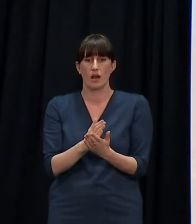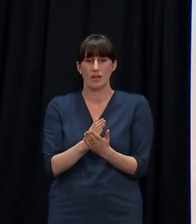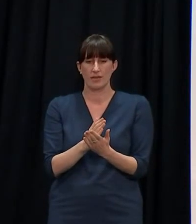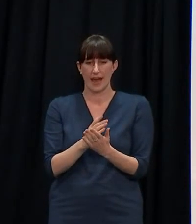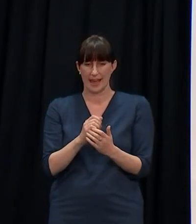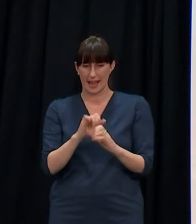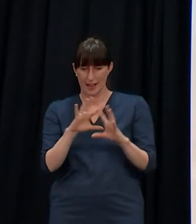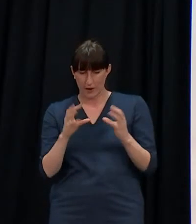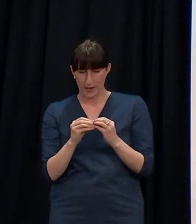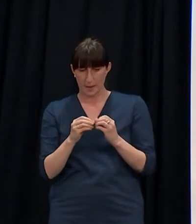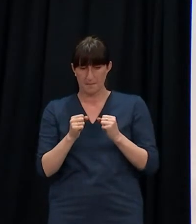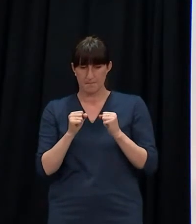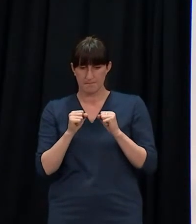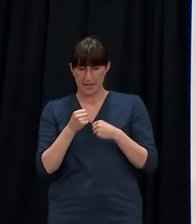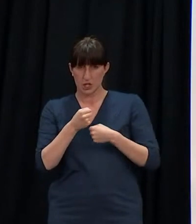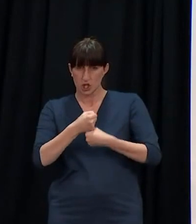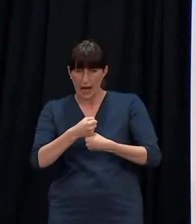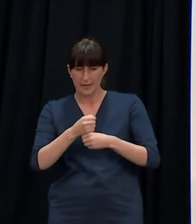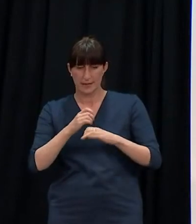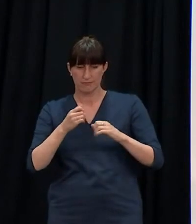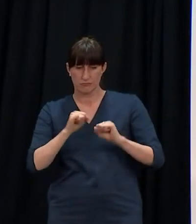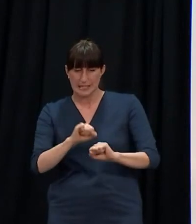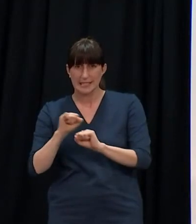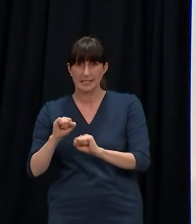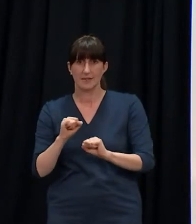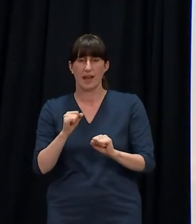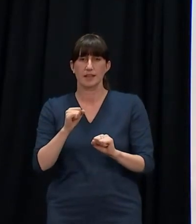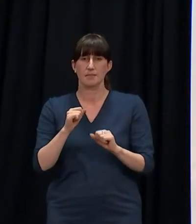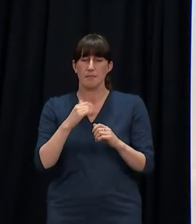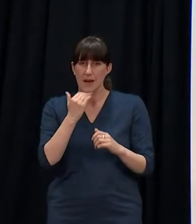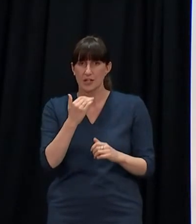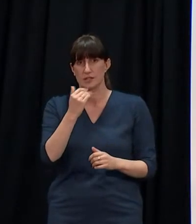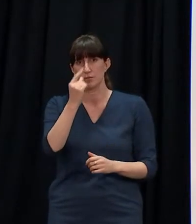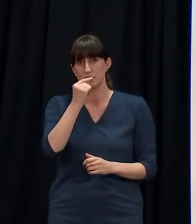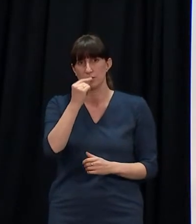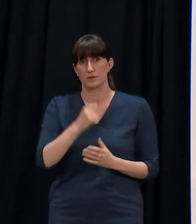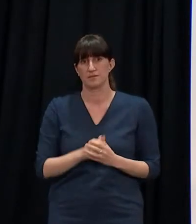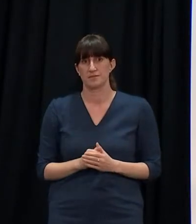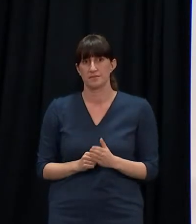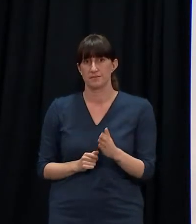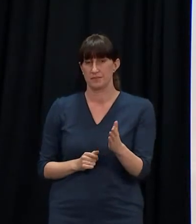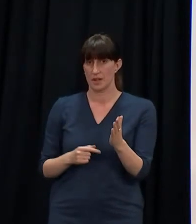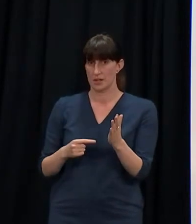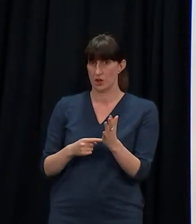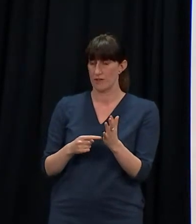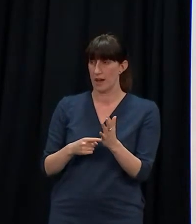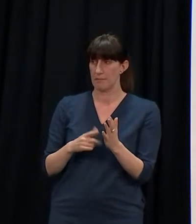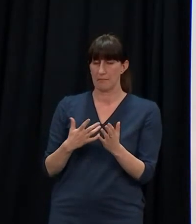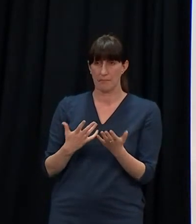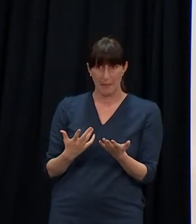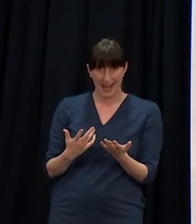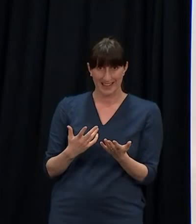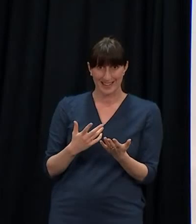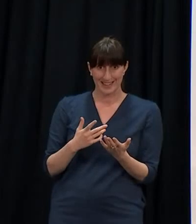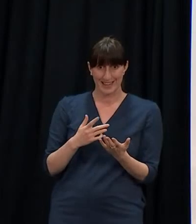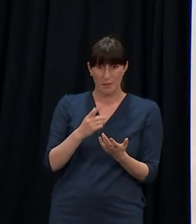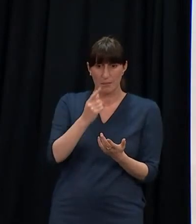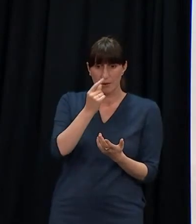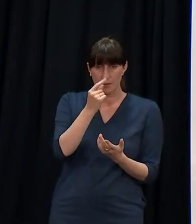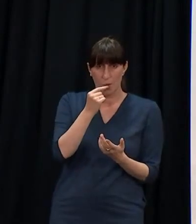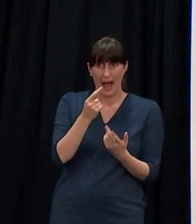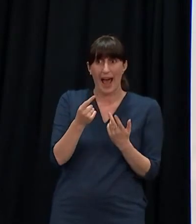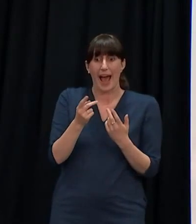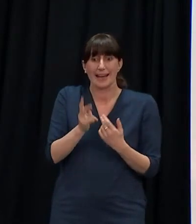tight in terms of potential in-facility transmission as they possibly can be. You can't rule out, you can't assure the public that there won't be another outbreak